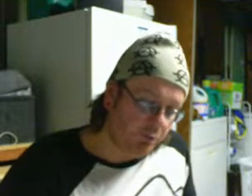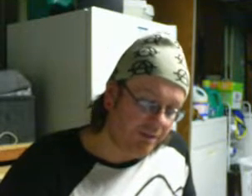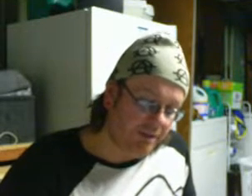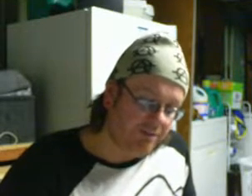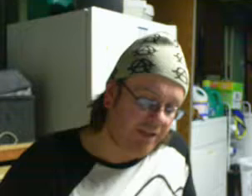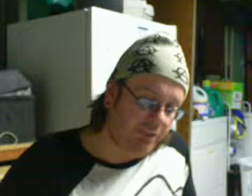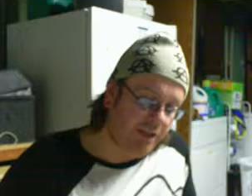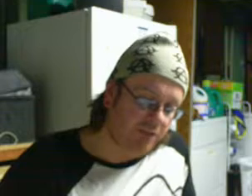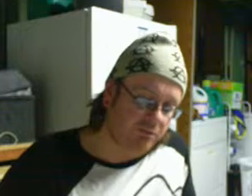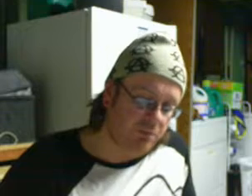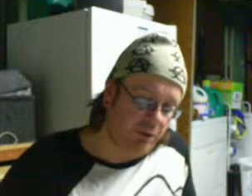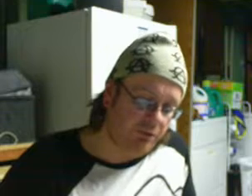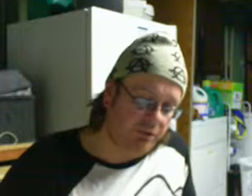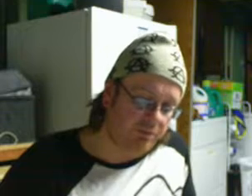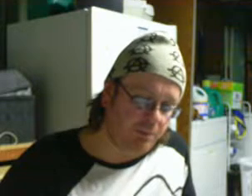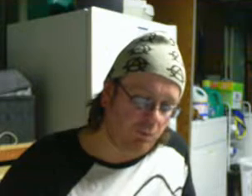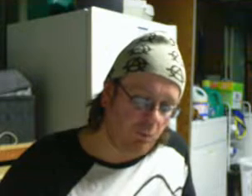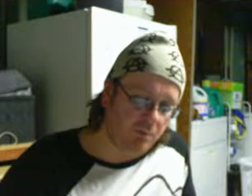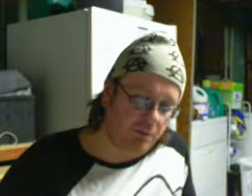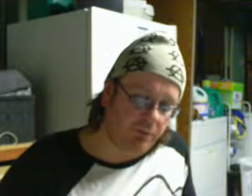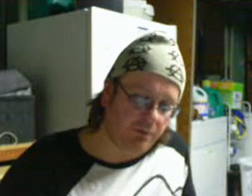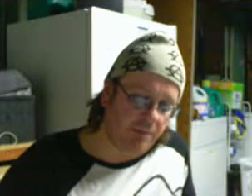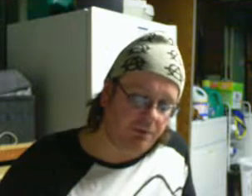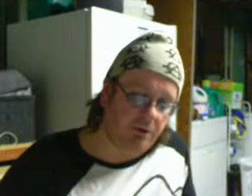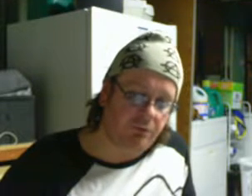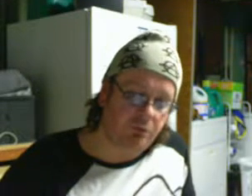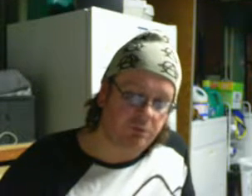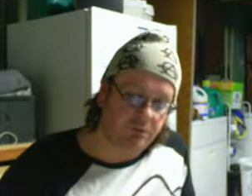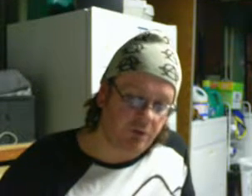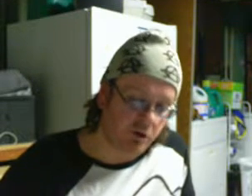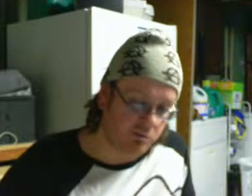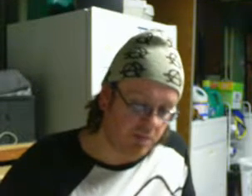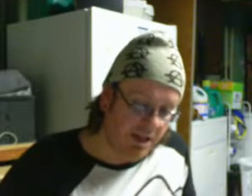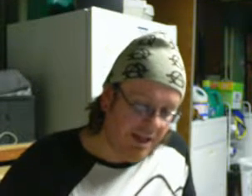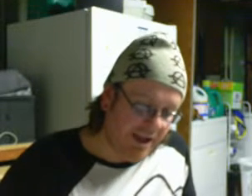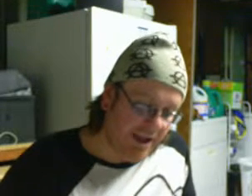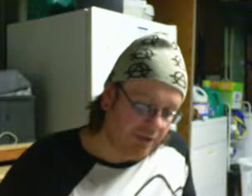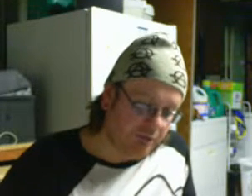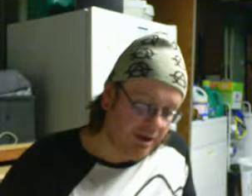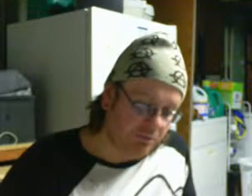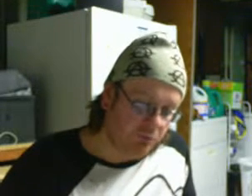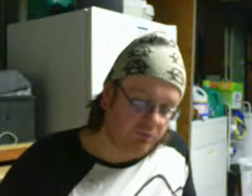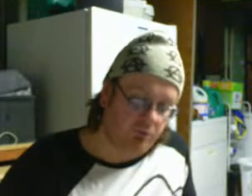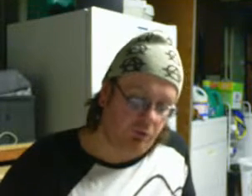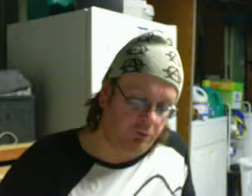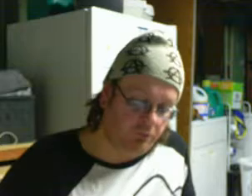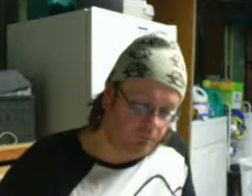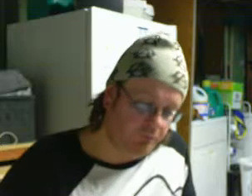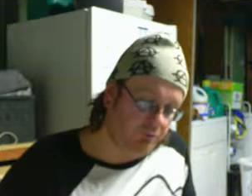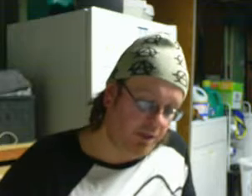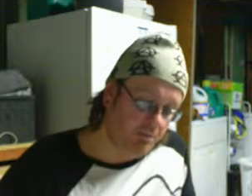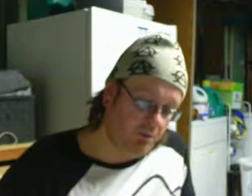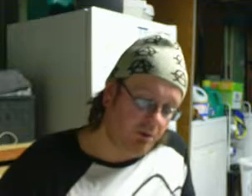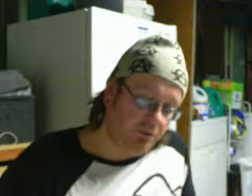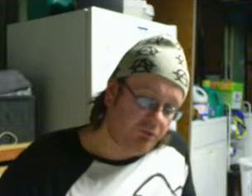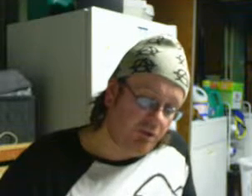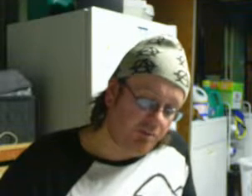relays, 10,000 a month. They spent 1 month in Lebanon and 2 months at home. Adoram was in charge of forced labor. Solomon also